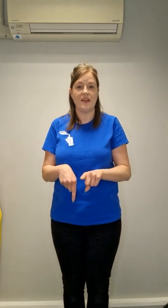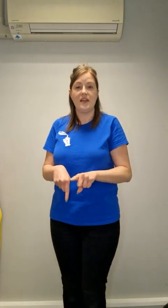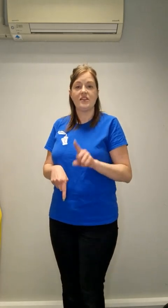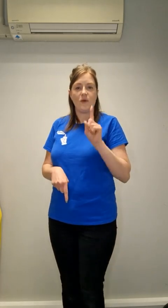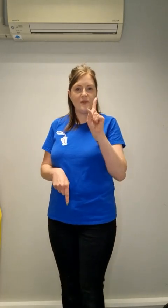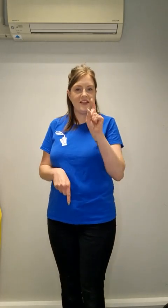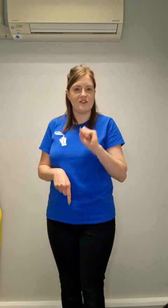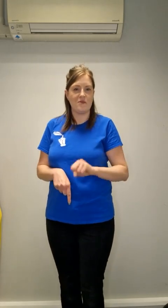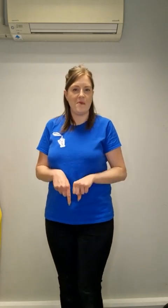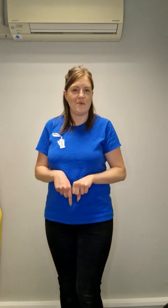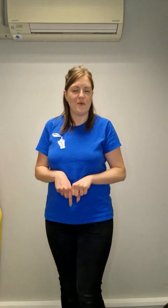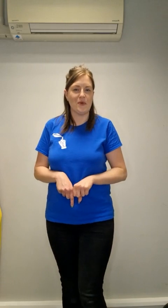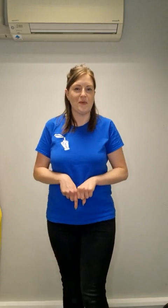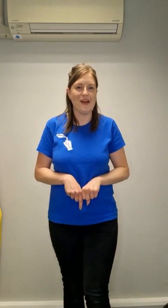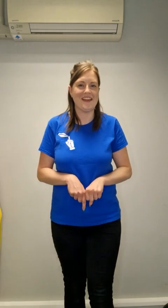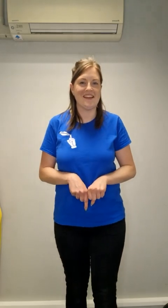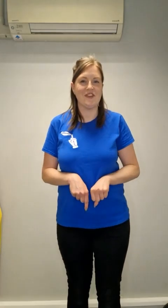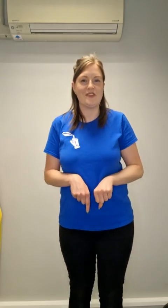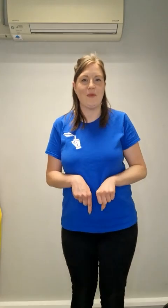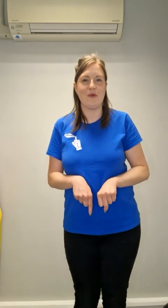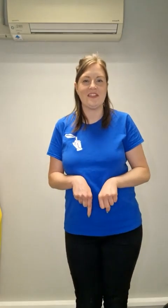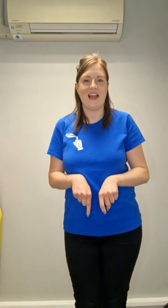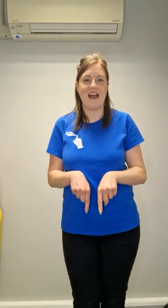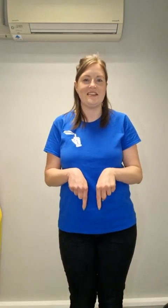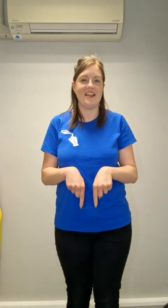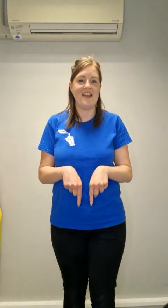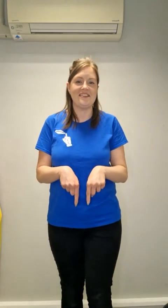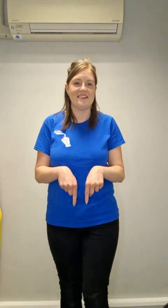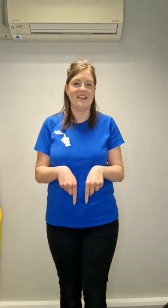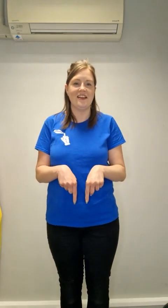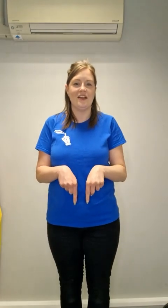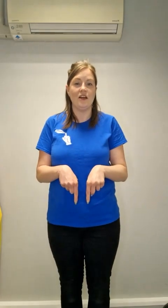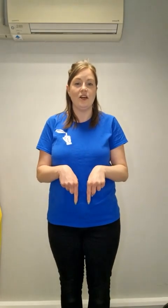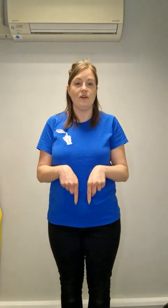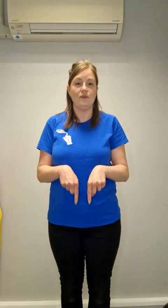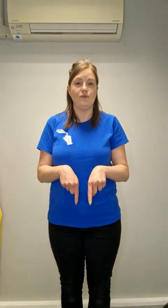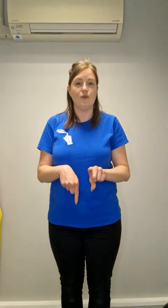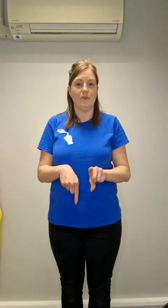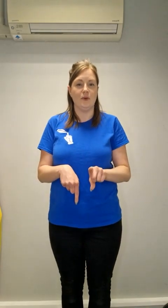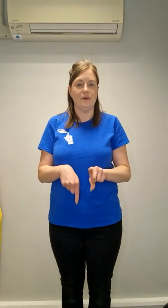That's why we say to remember what you're working in your supporting hand is football.